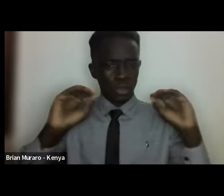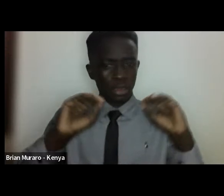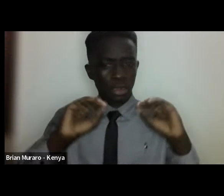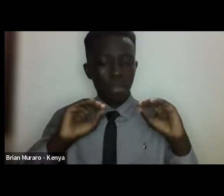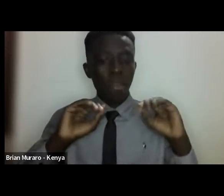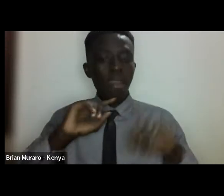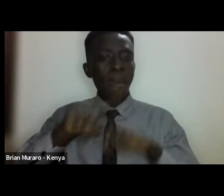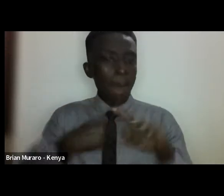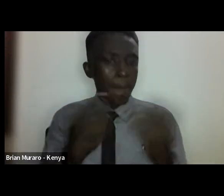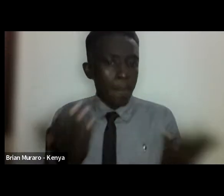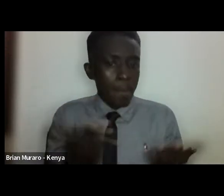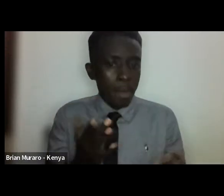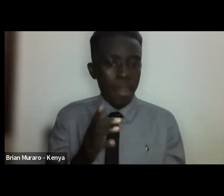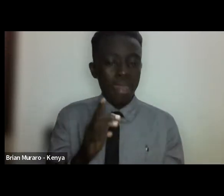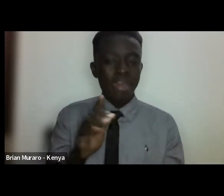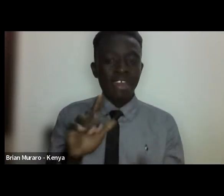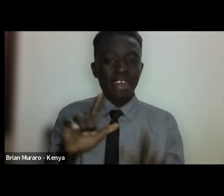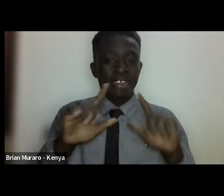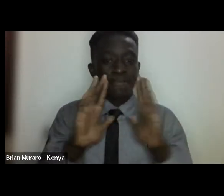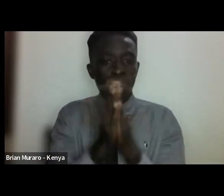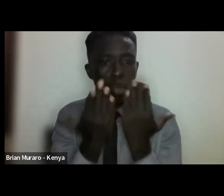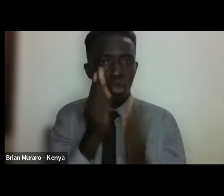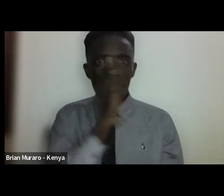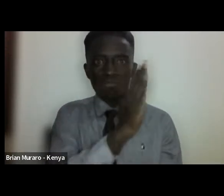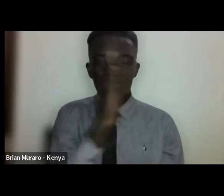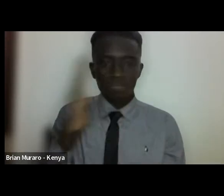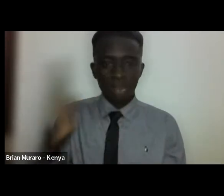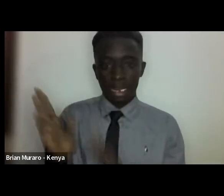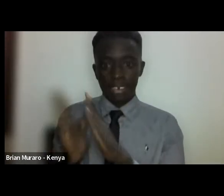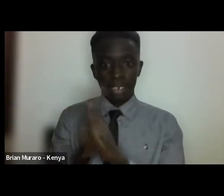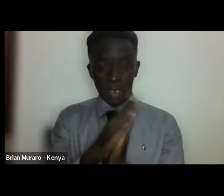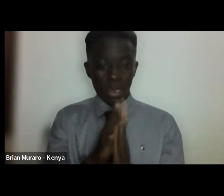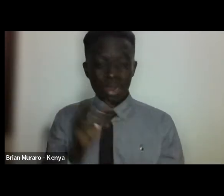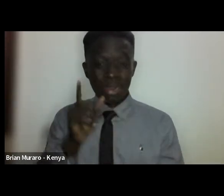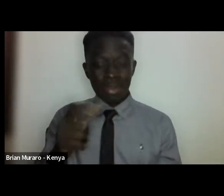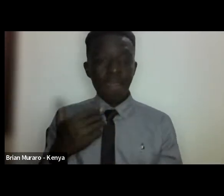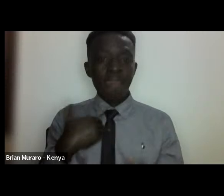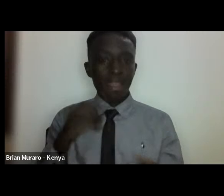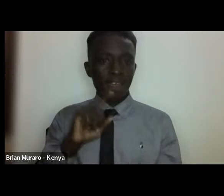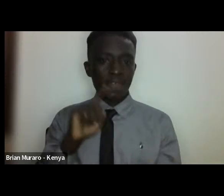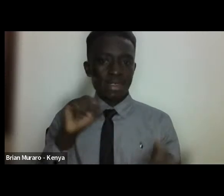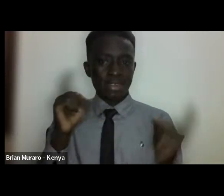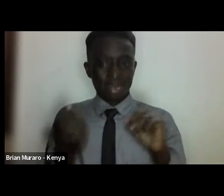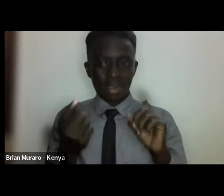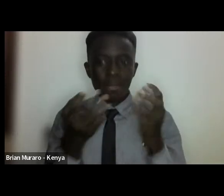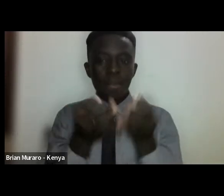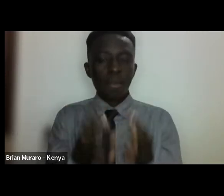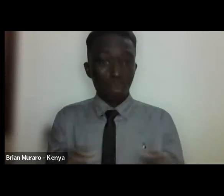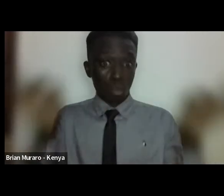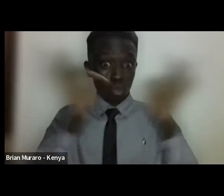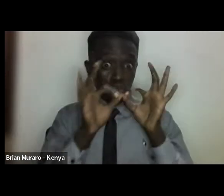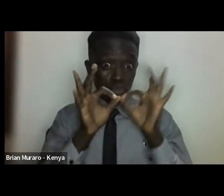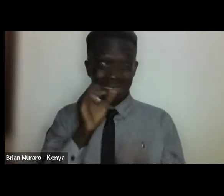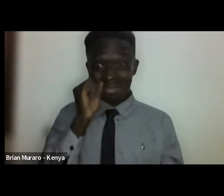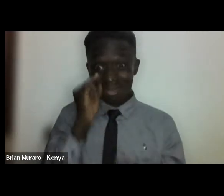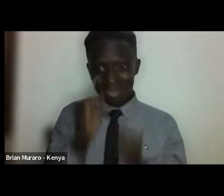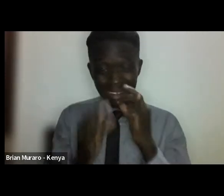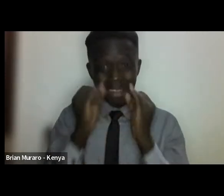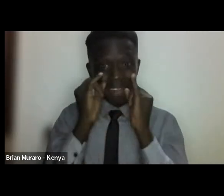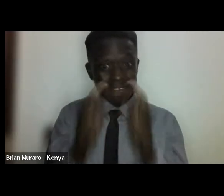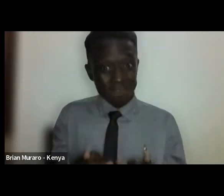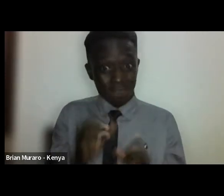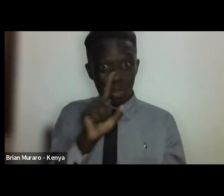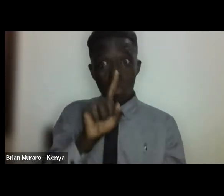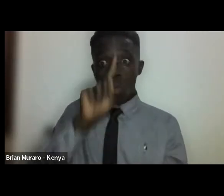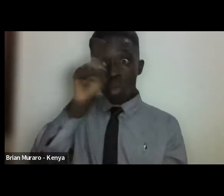where there's meaningful change, where if you ask the question, if we make this